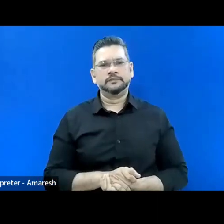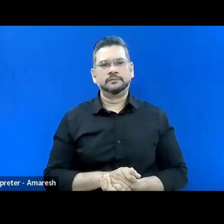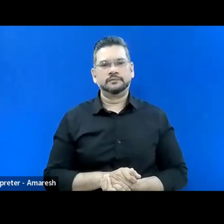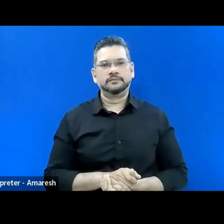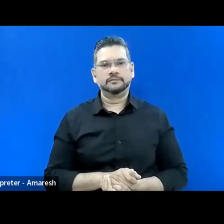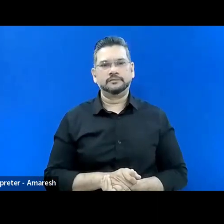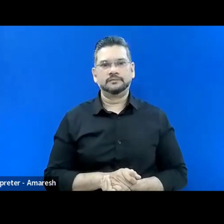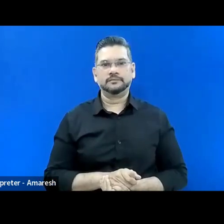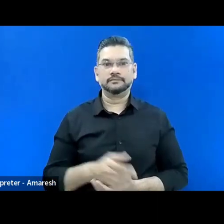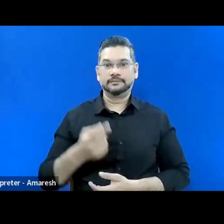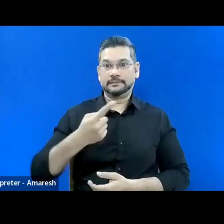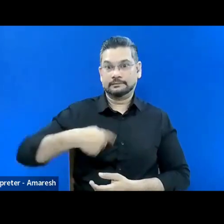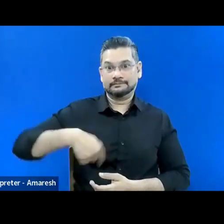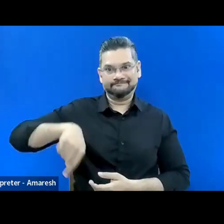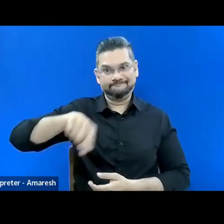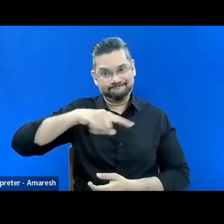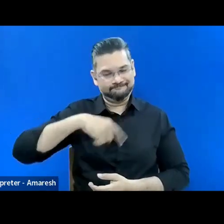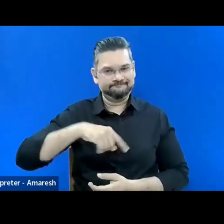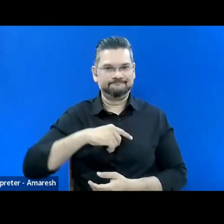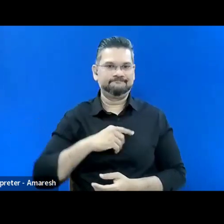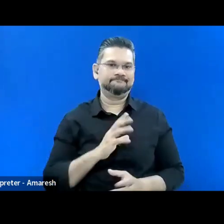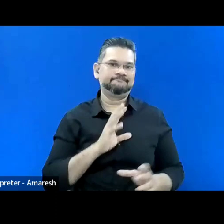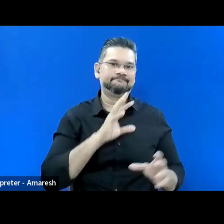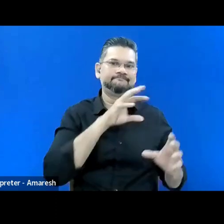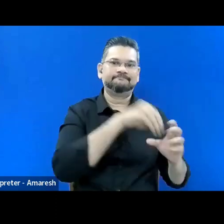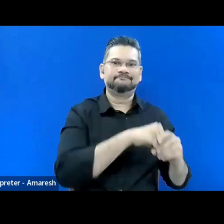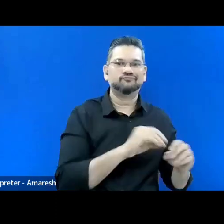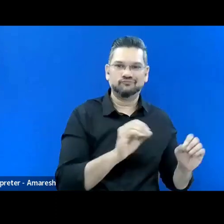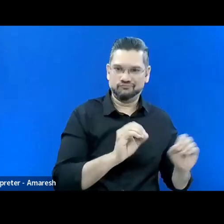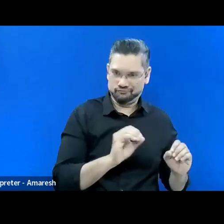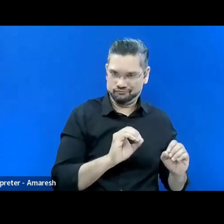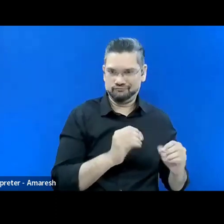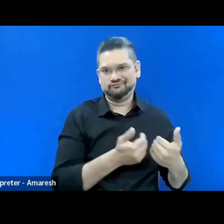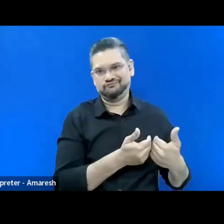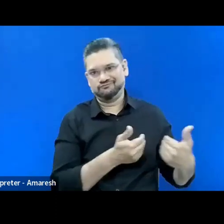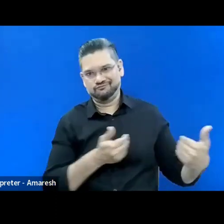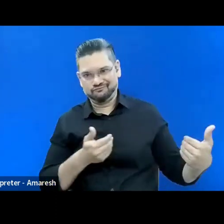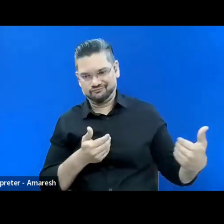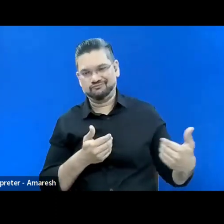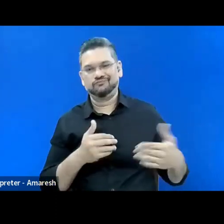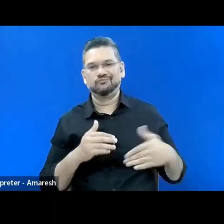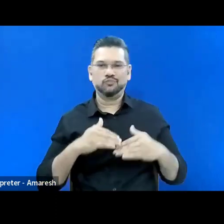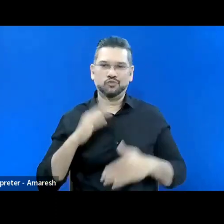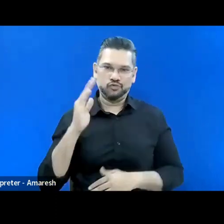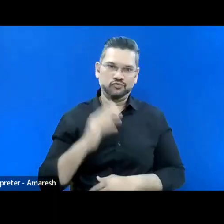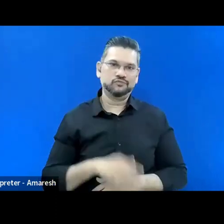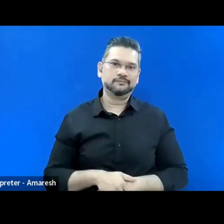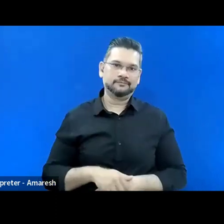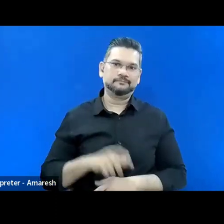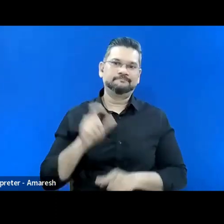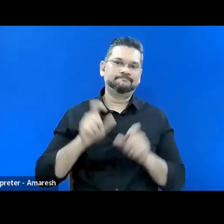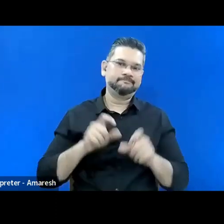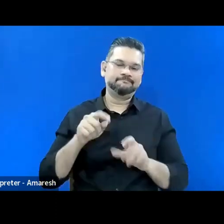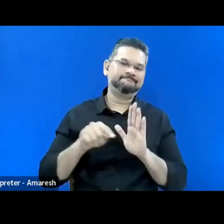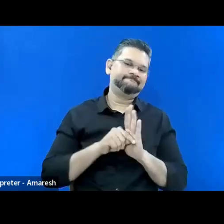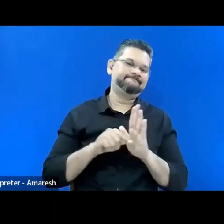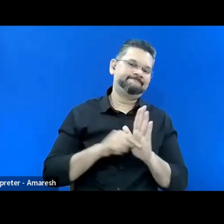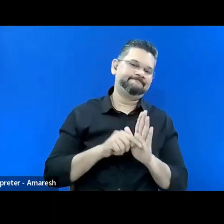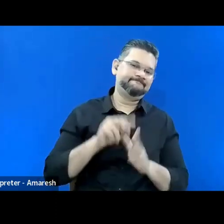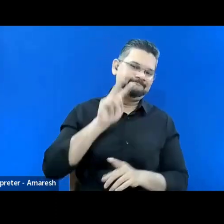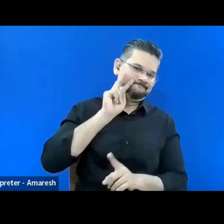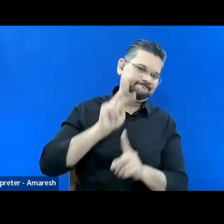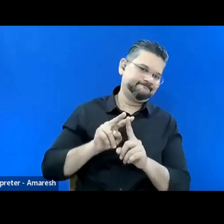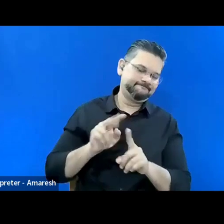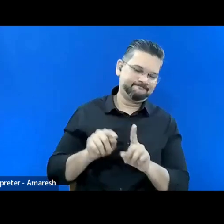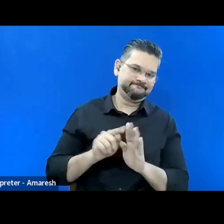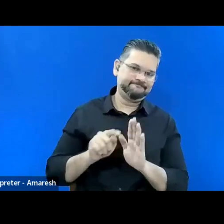we are not included, and we still face stigma and discrimination just because of our own identity.